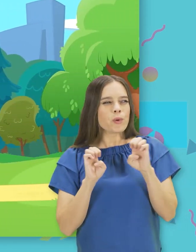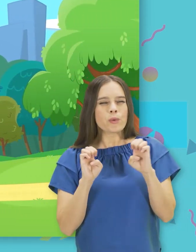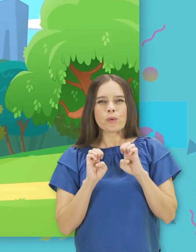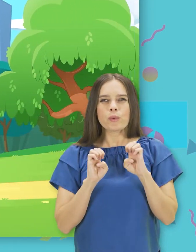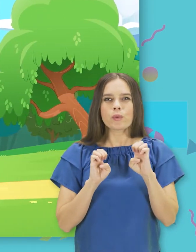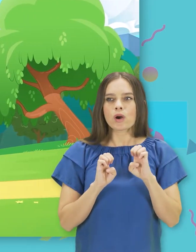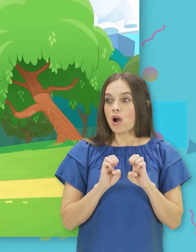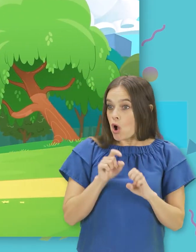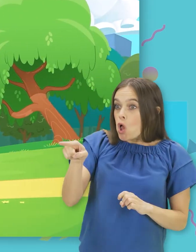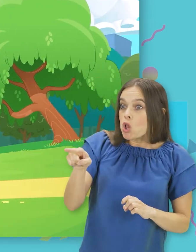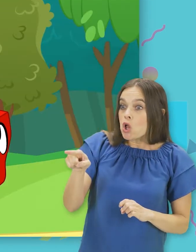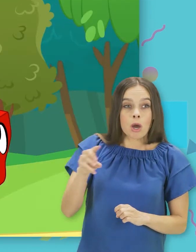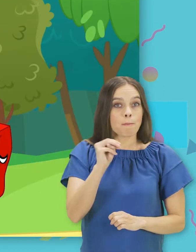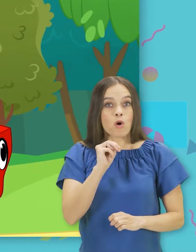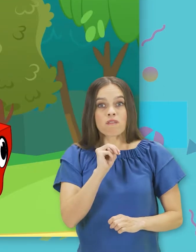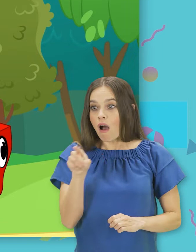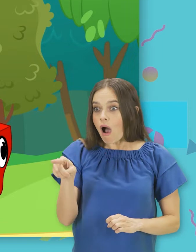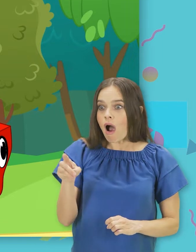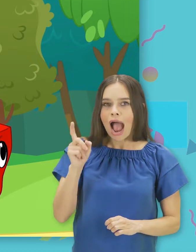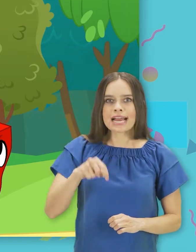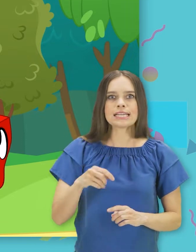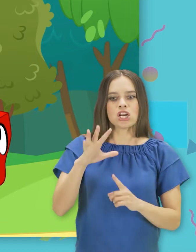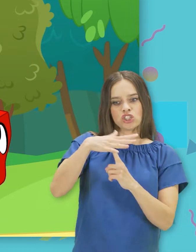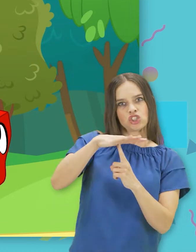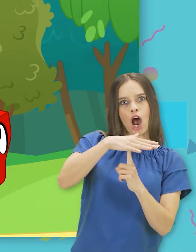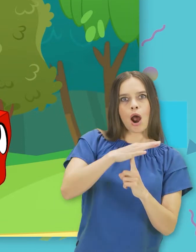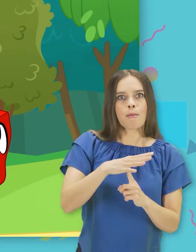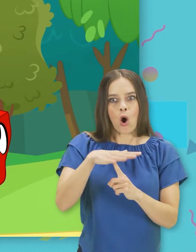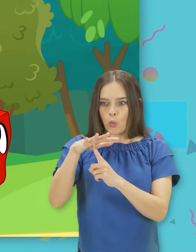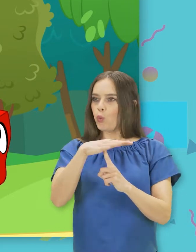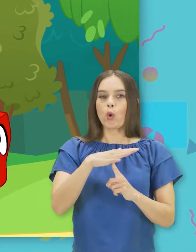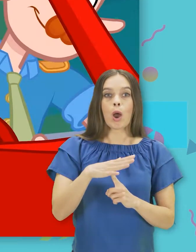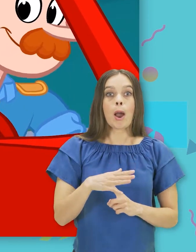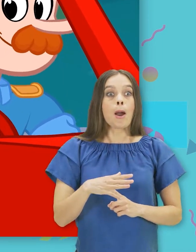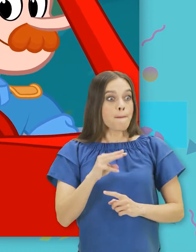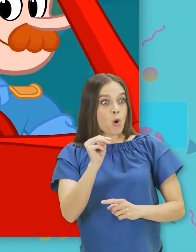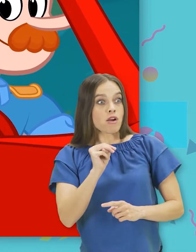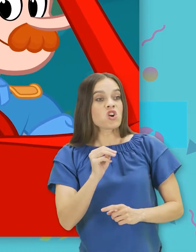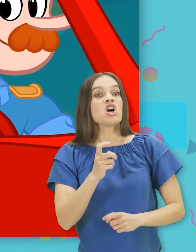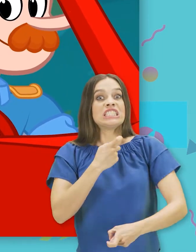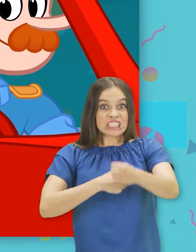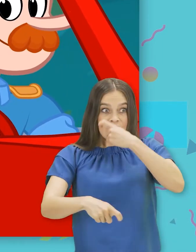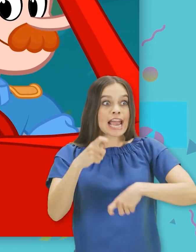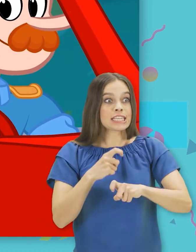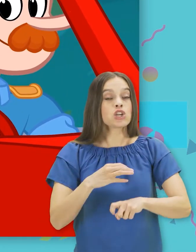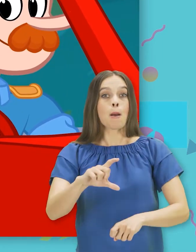Over there, Morphle I need a chopper Morphle, morph into a police helicopter